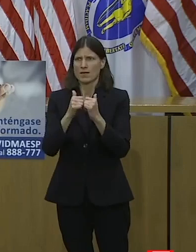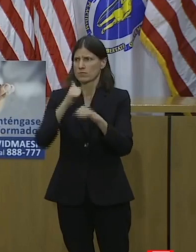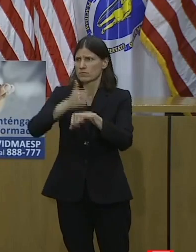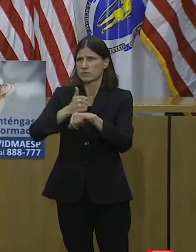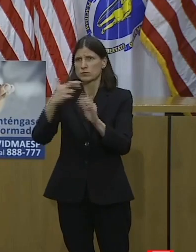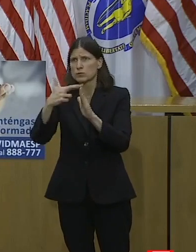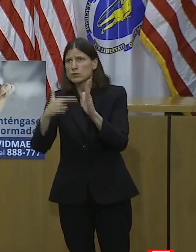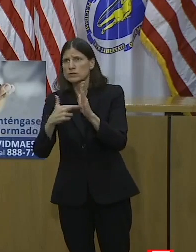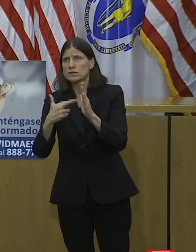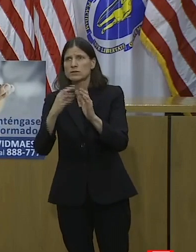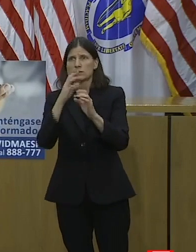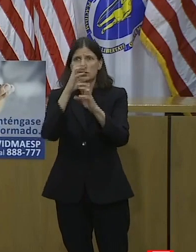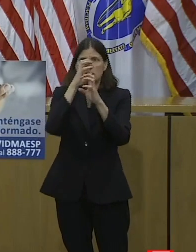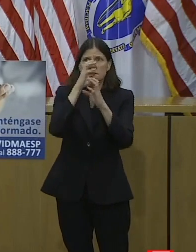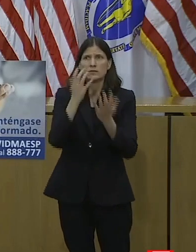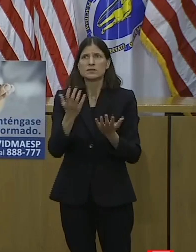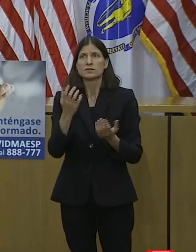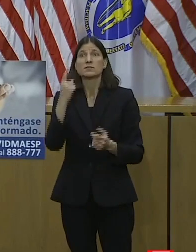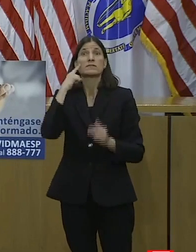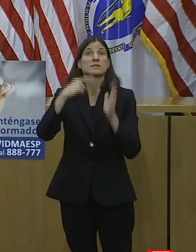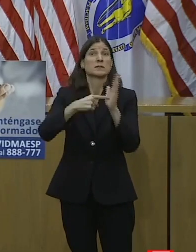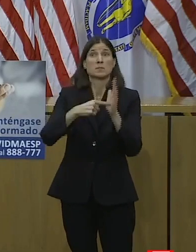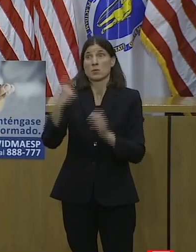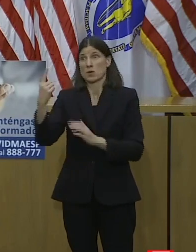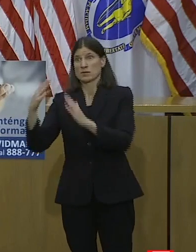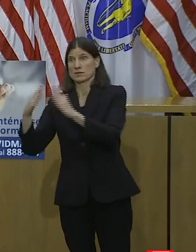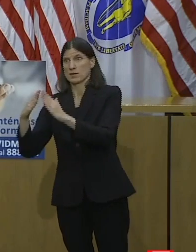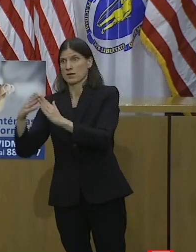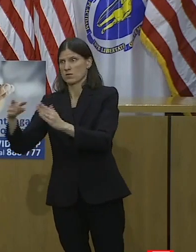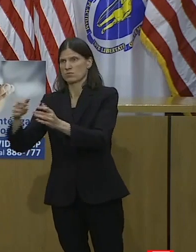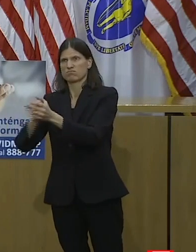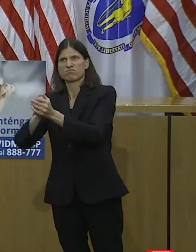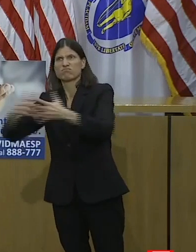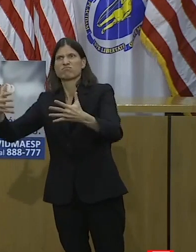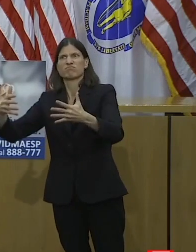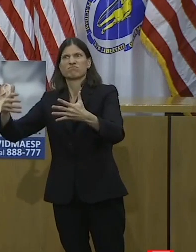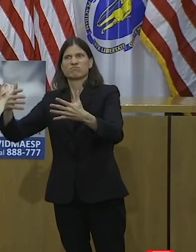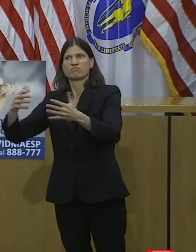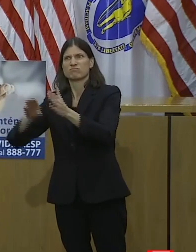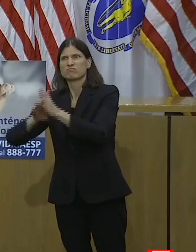limitations in terms of what they have in terms of capacity coming in and out of